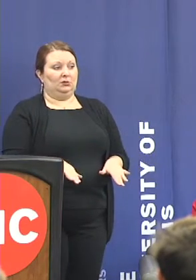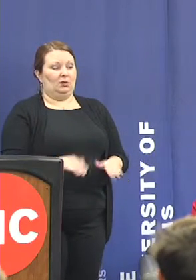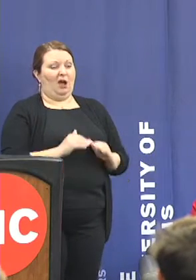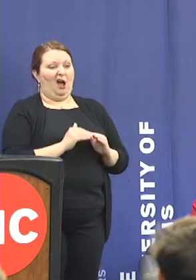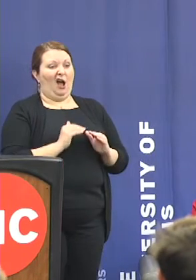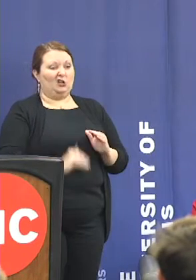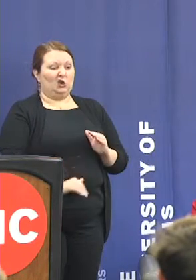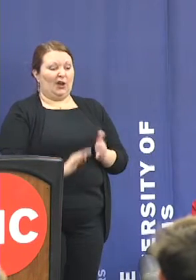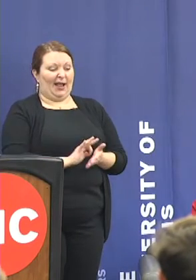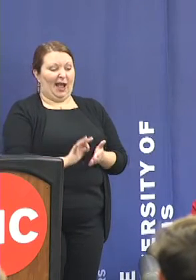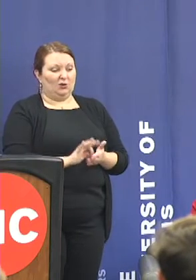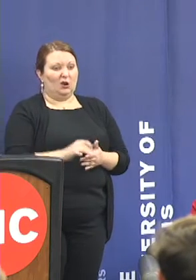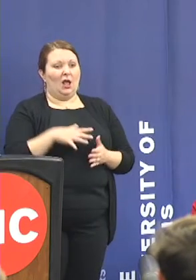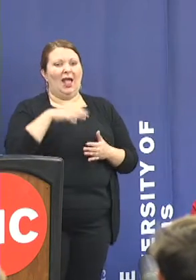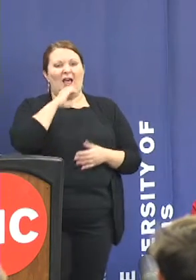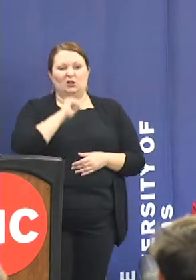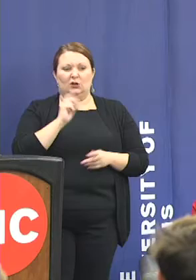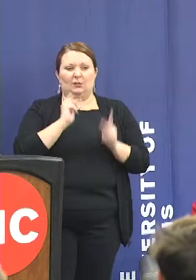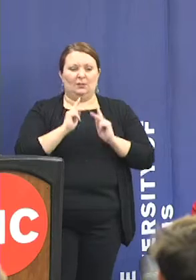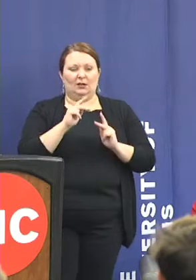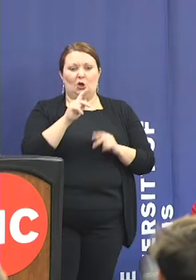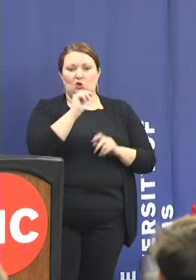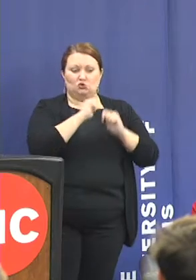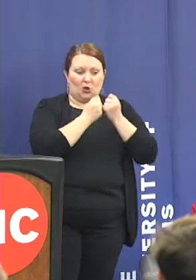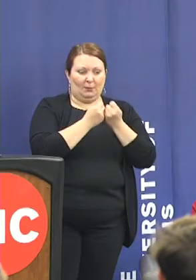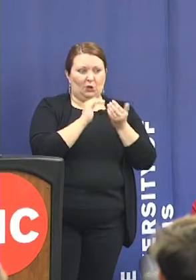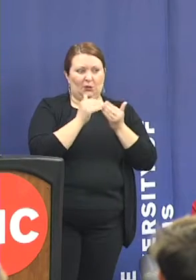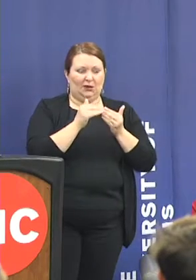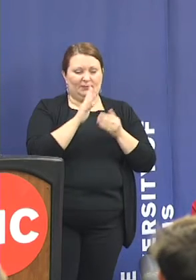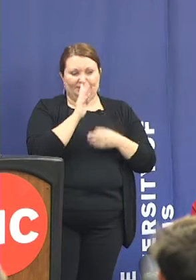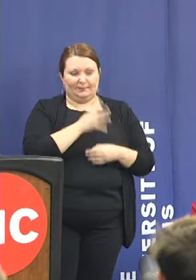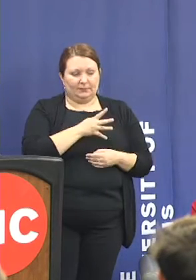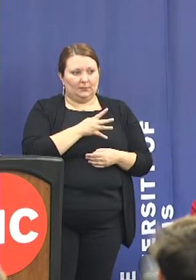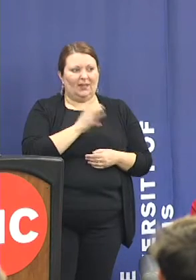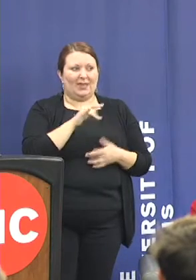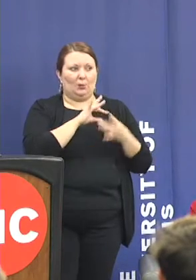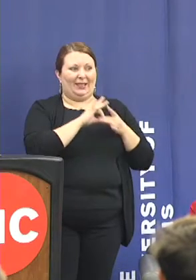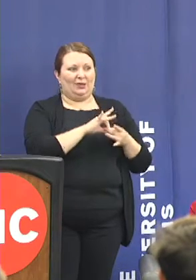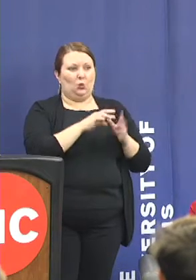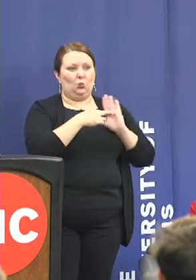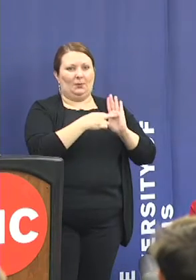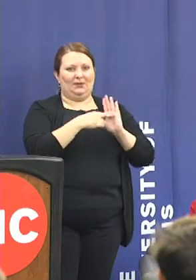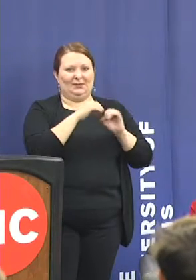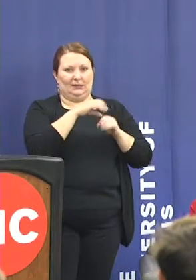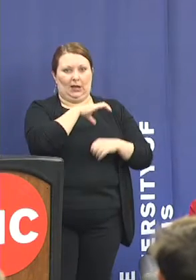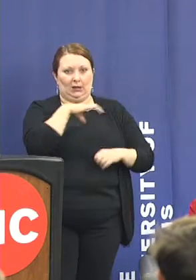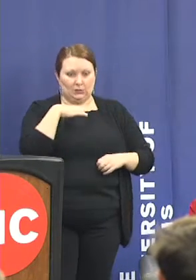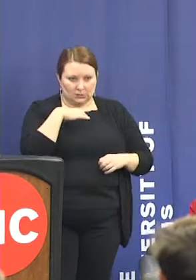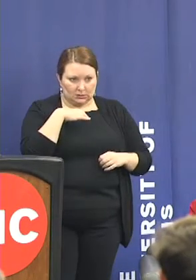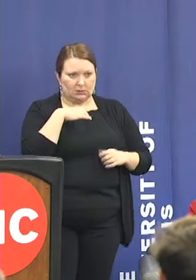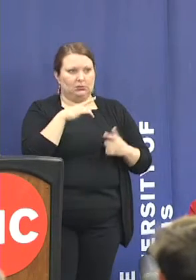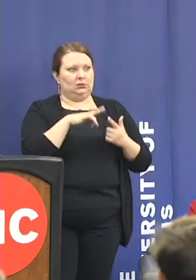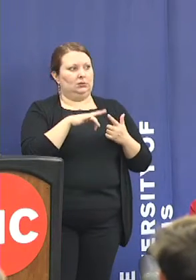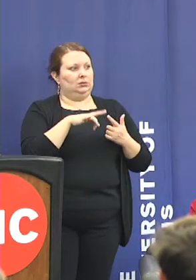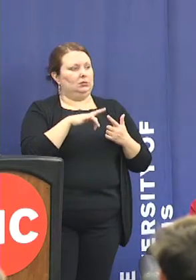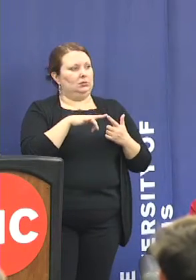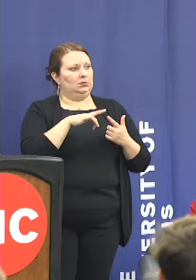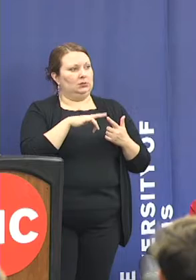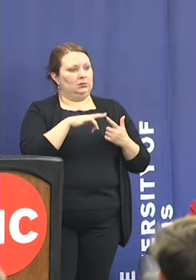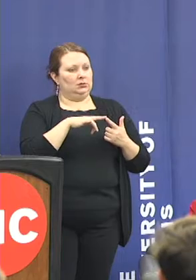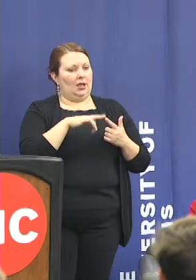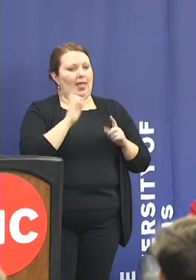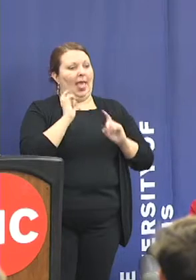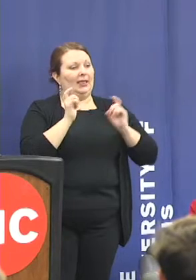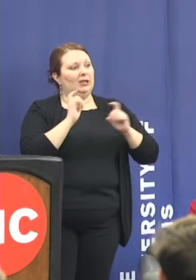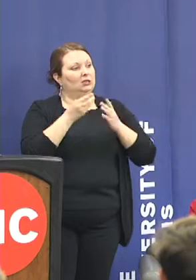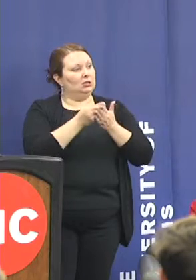undercount and elderly and vulnerable in tribal communities, that is serious because it relates to representation in Congress, it relates to the